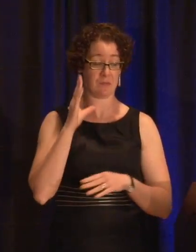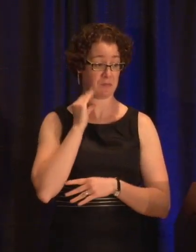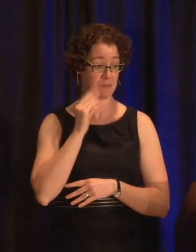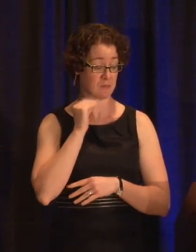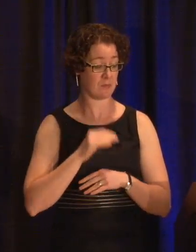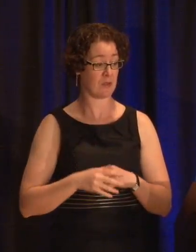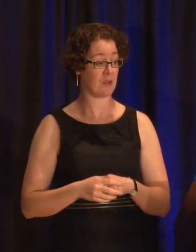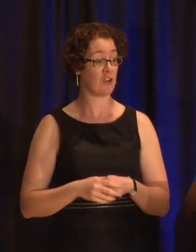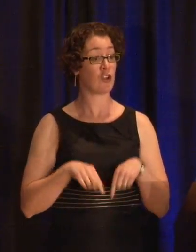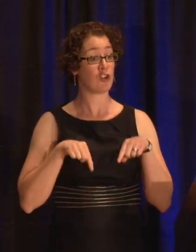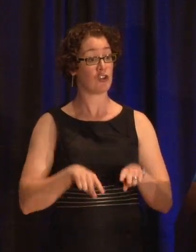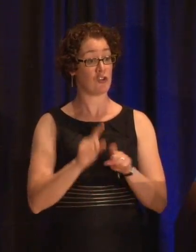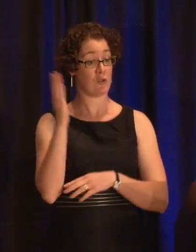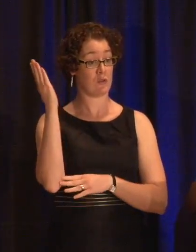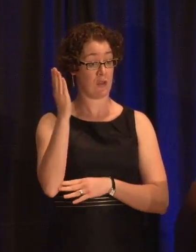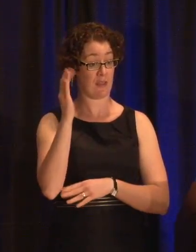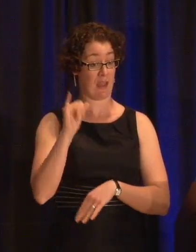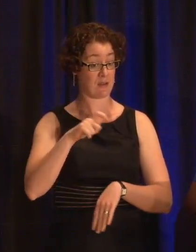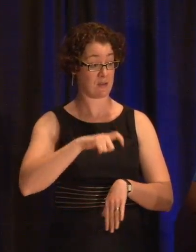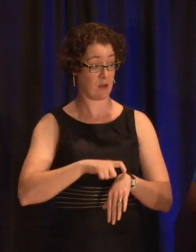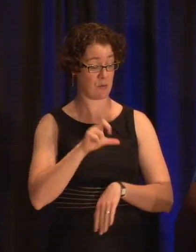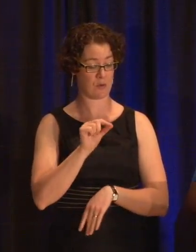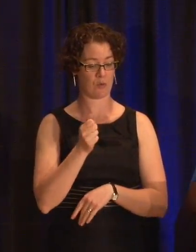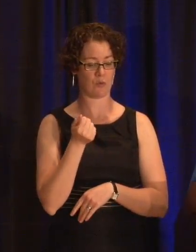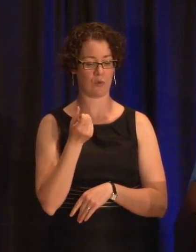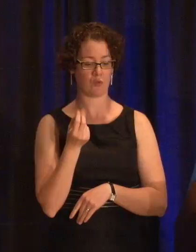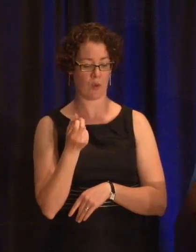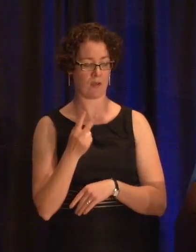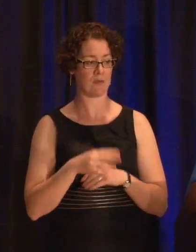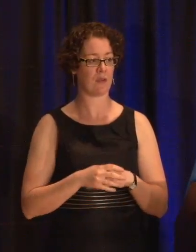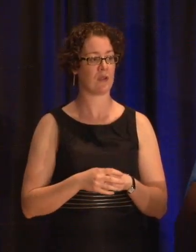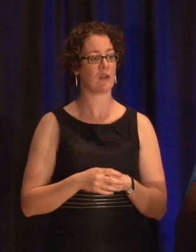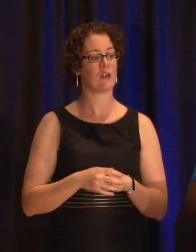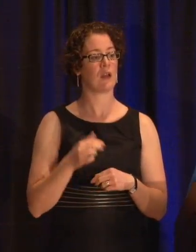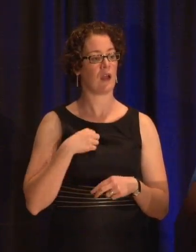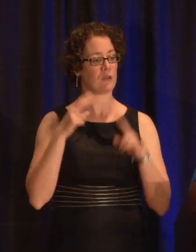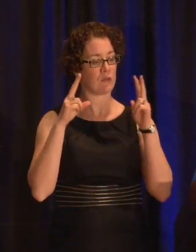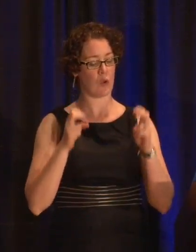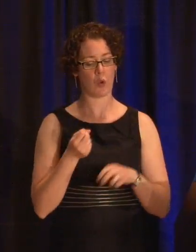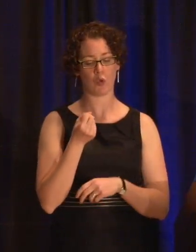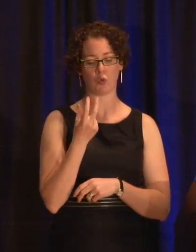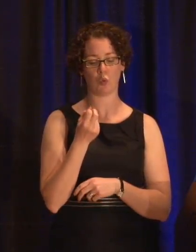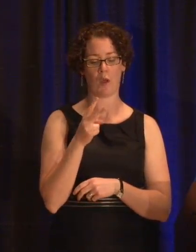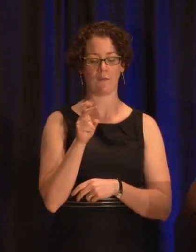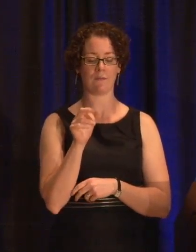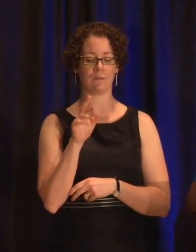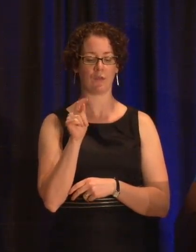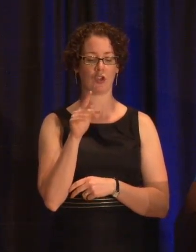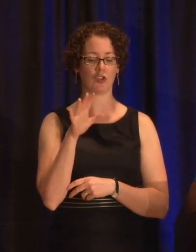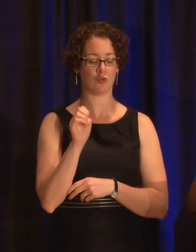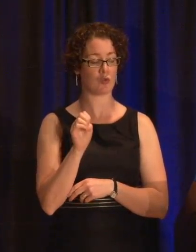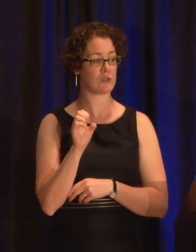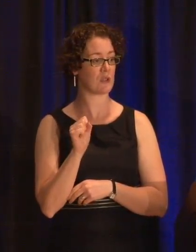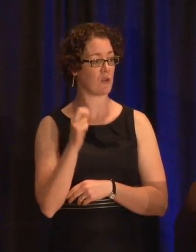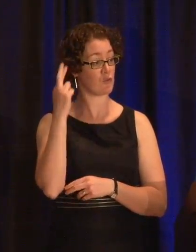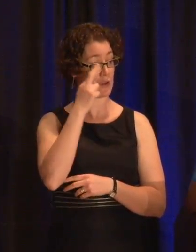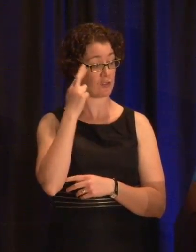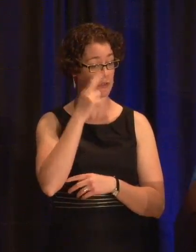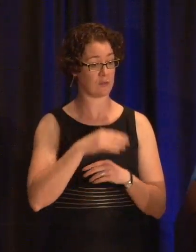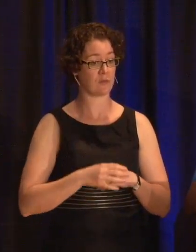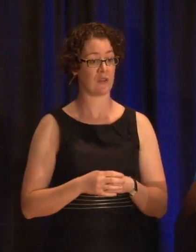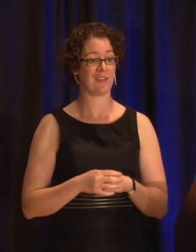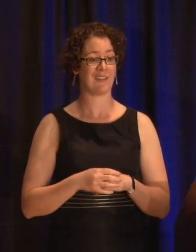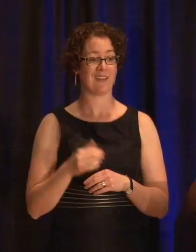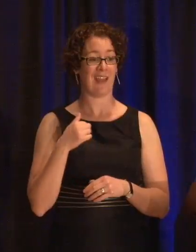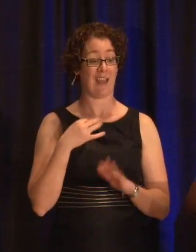my address, I incorporated one of Eliza Yudkowsky's 12 virtues of rationality. I brought up the